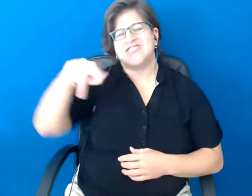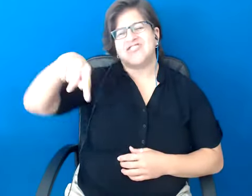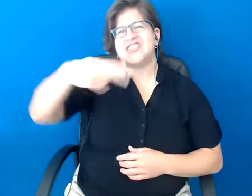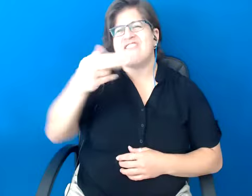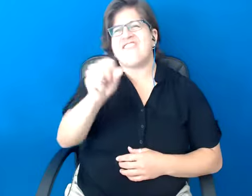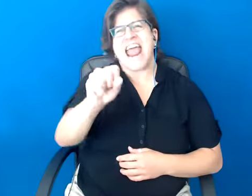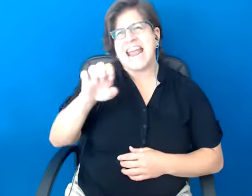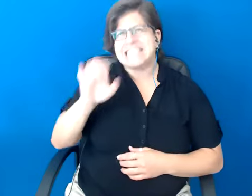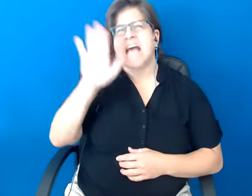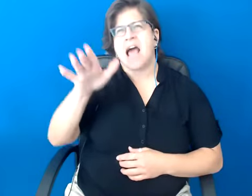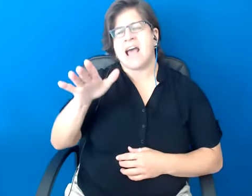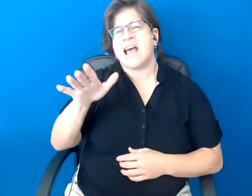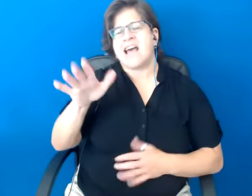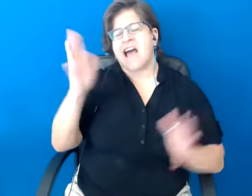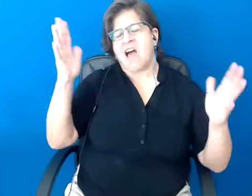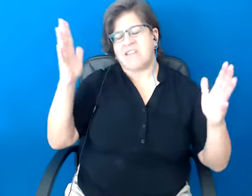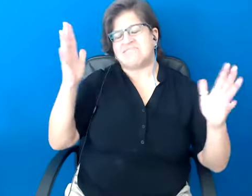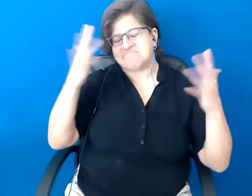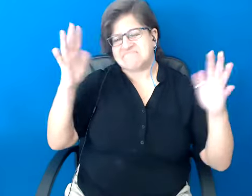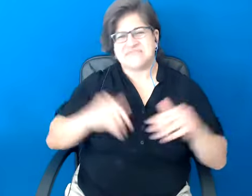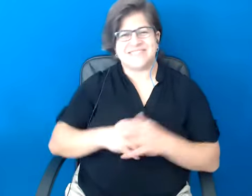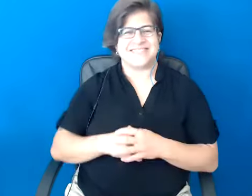like, it's just a phase veterans go through. I'll get over it.